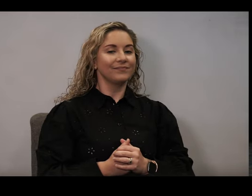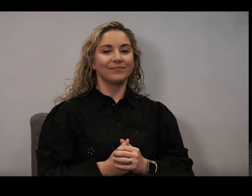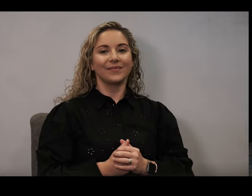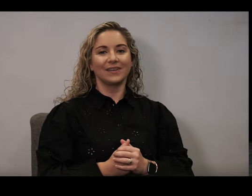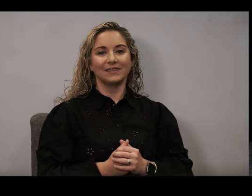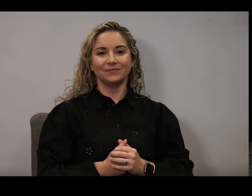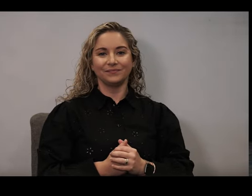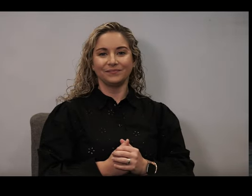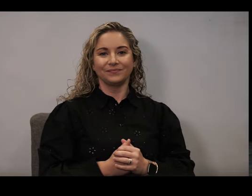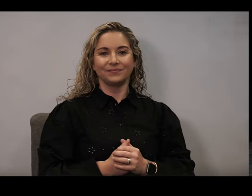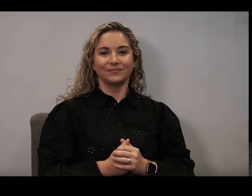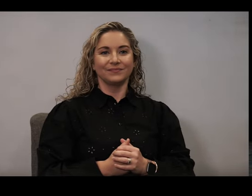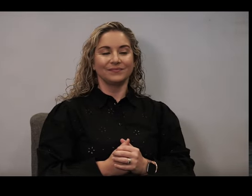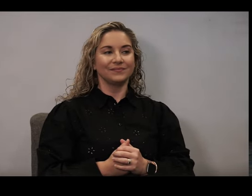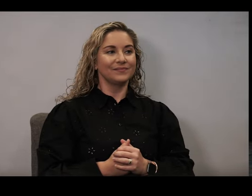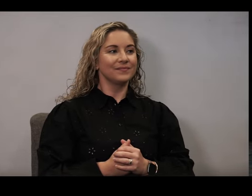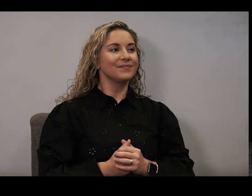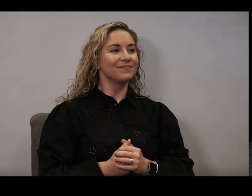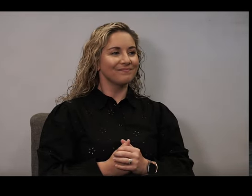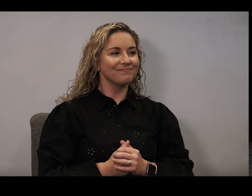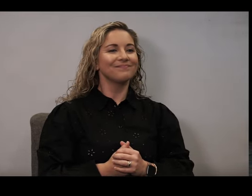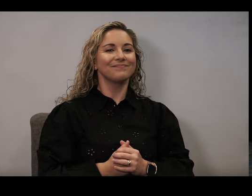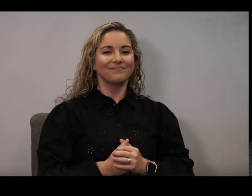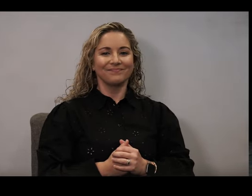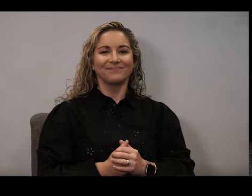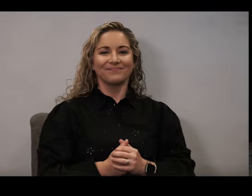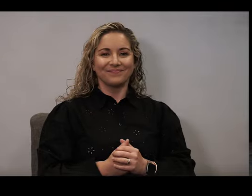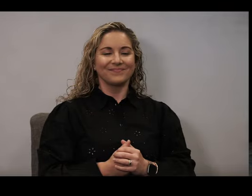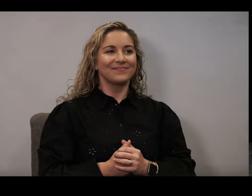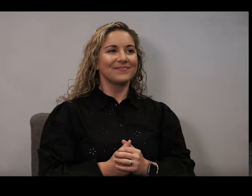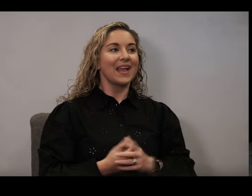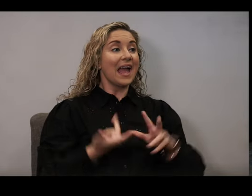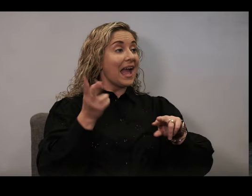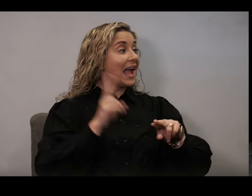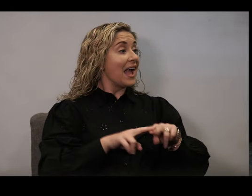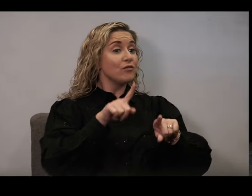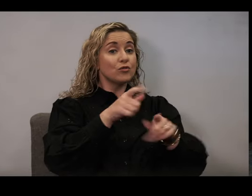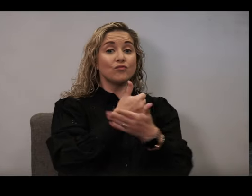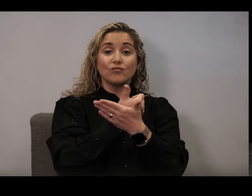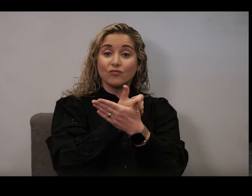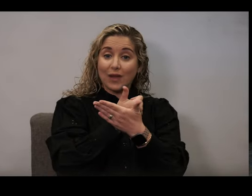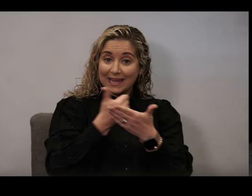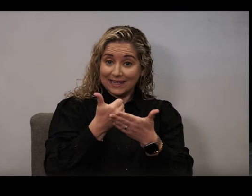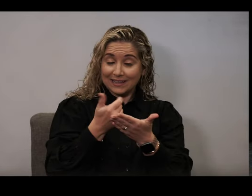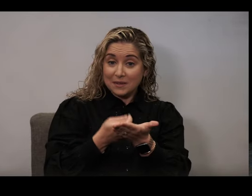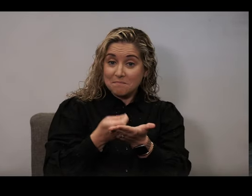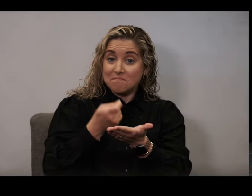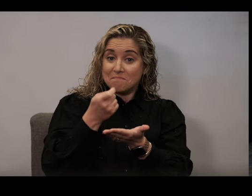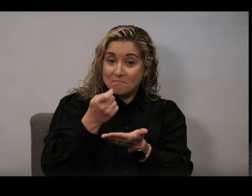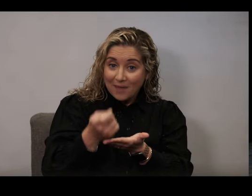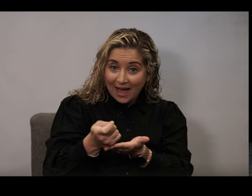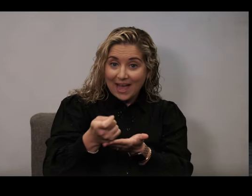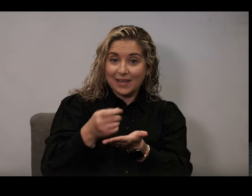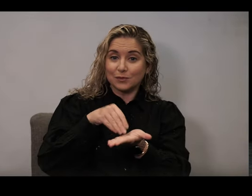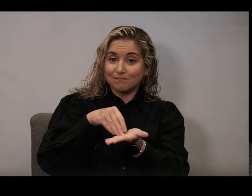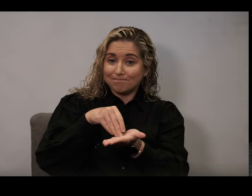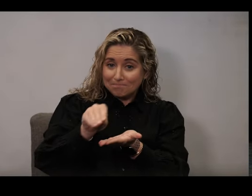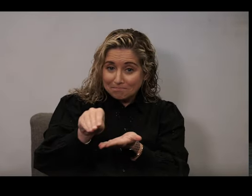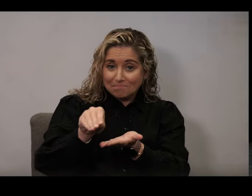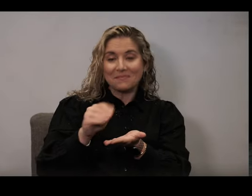if you haven't scalped your lawn, please make sure you do that. Your lawn will love you. You could even do a bit of top